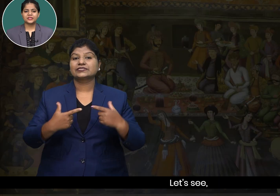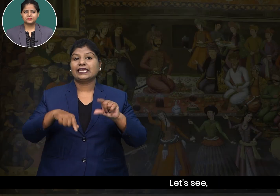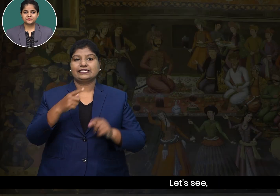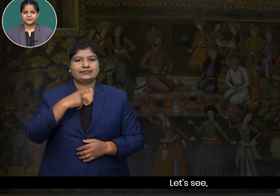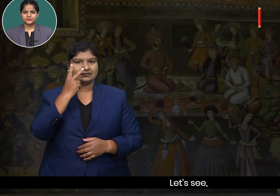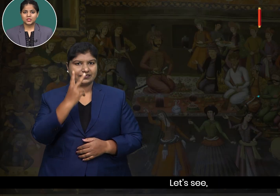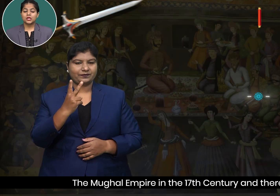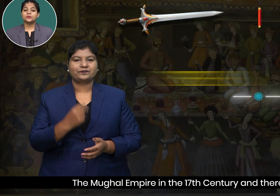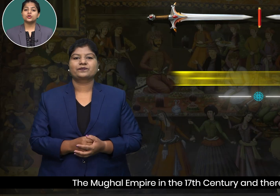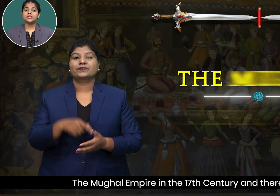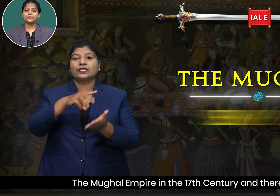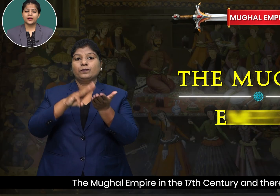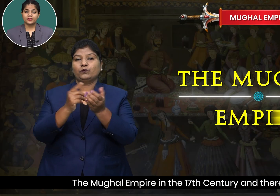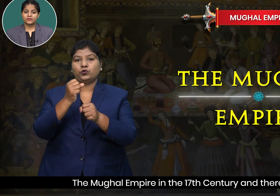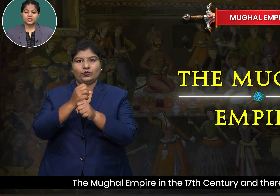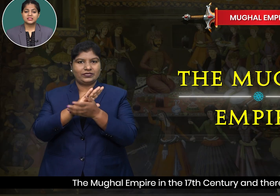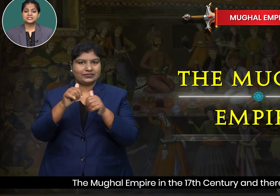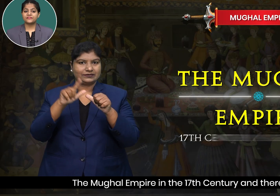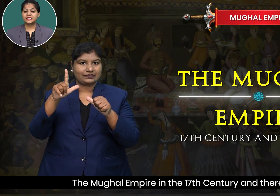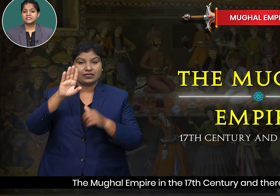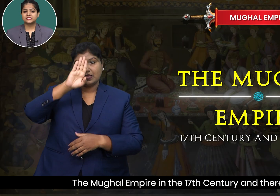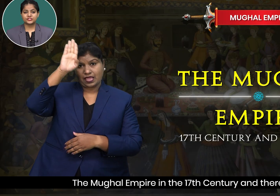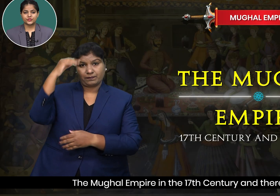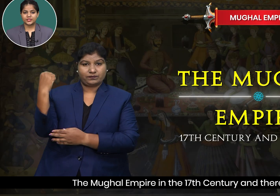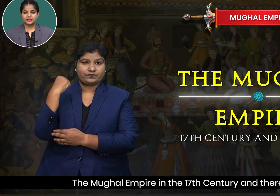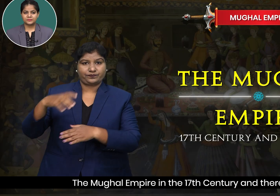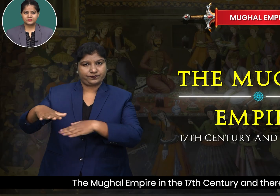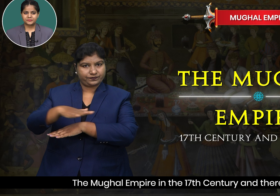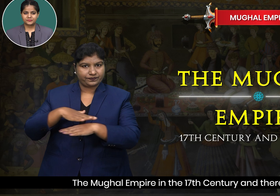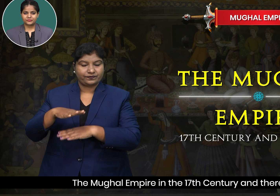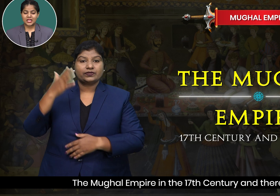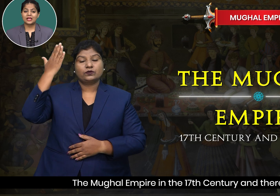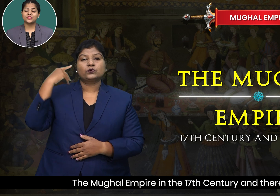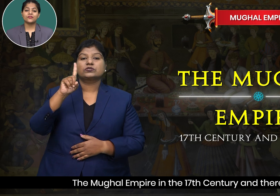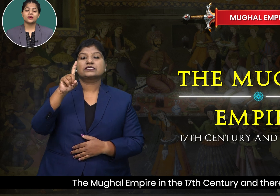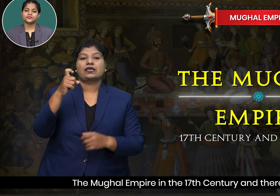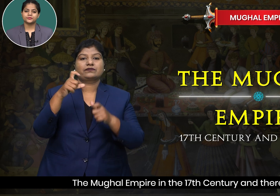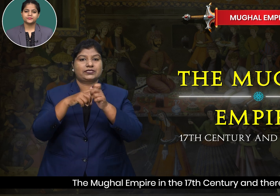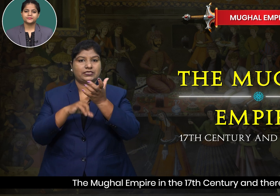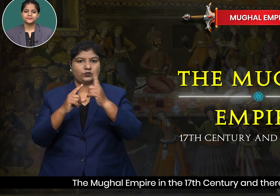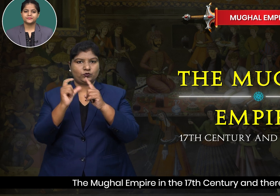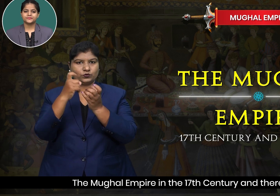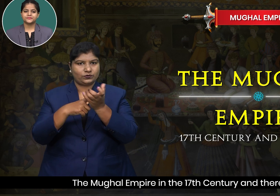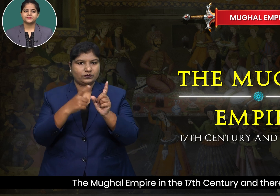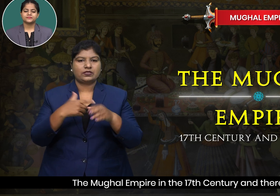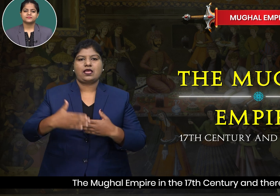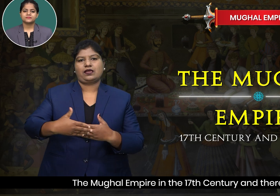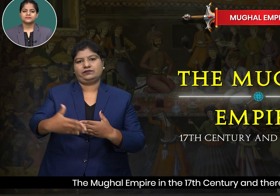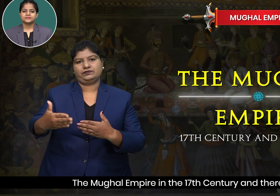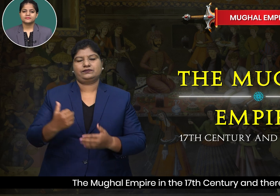Let's see the Mughal Empire in the 17th century and thereafter.